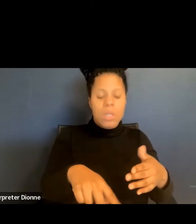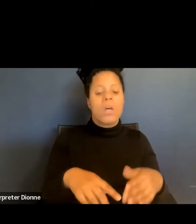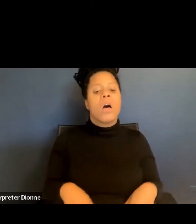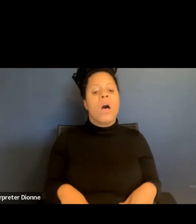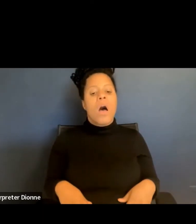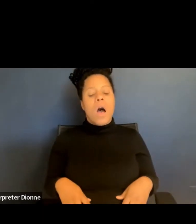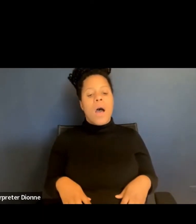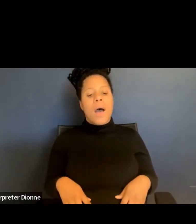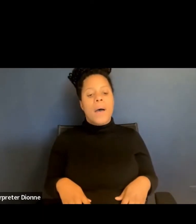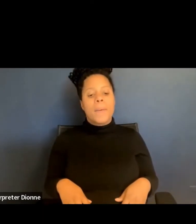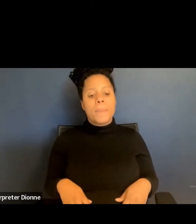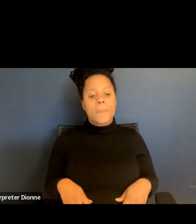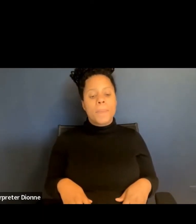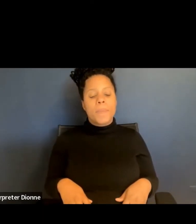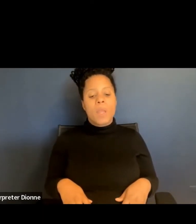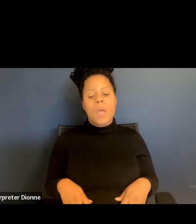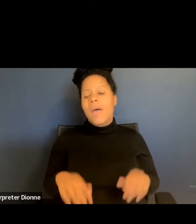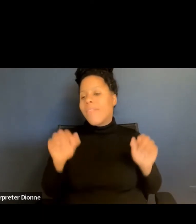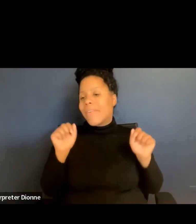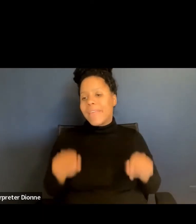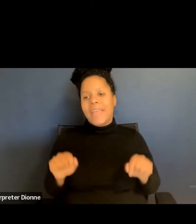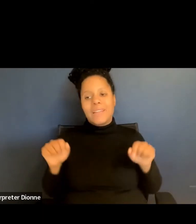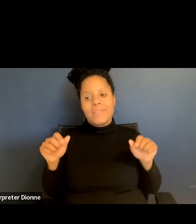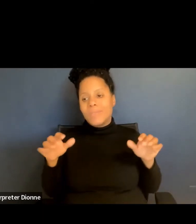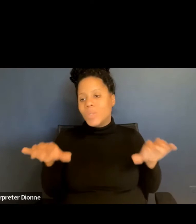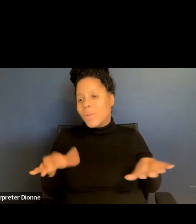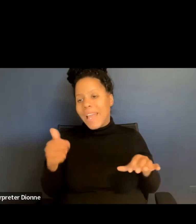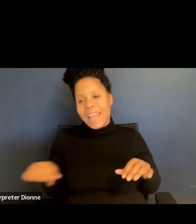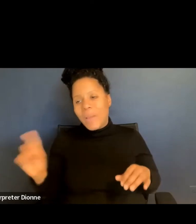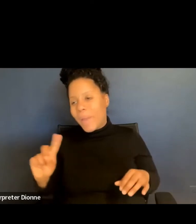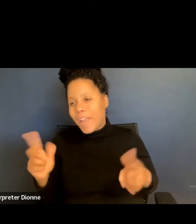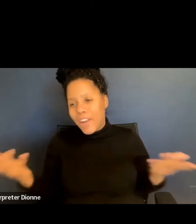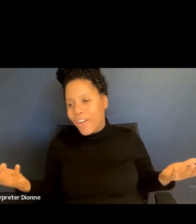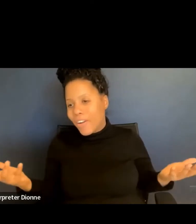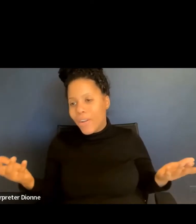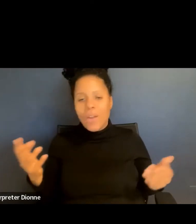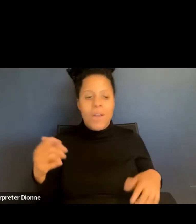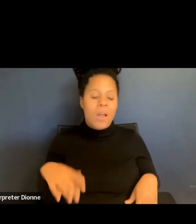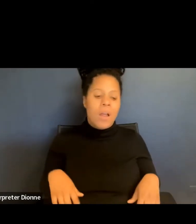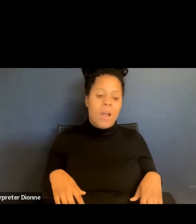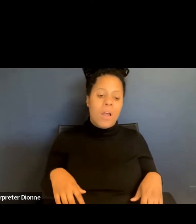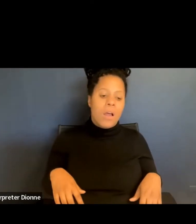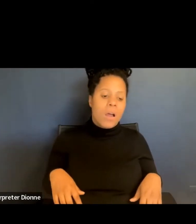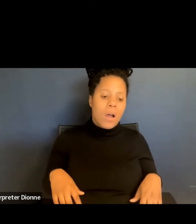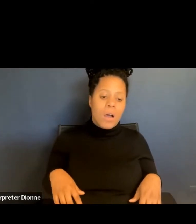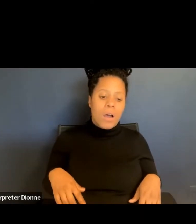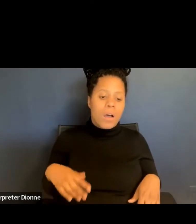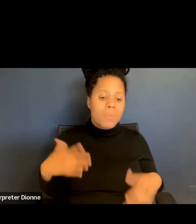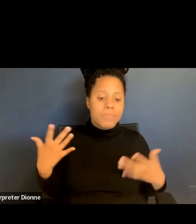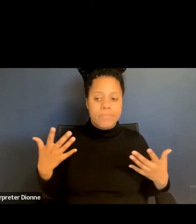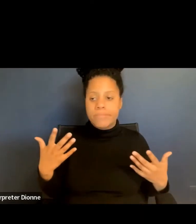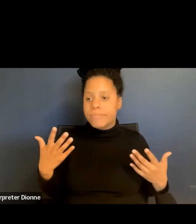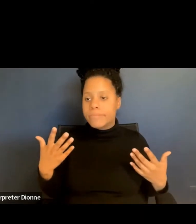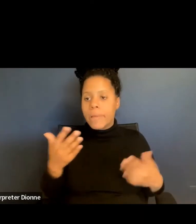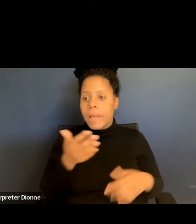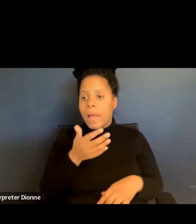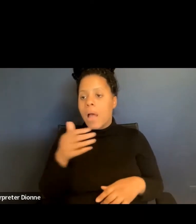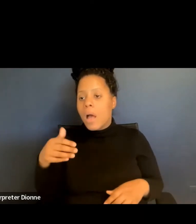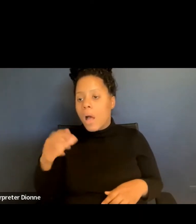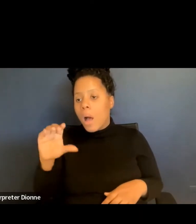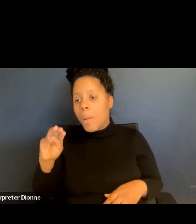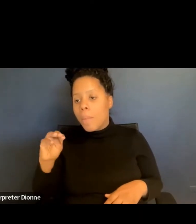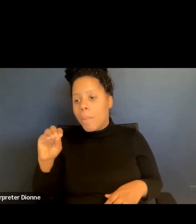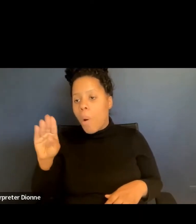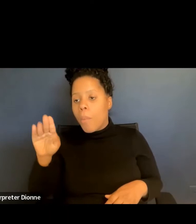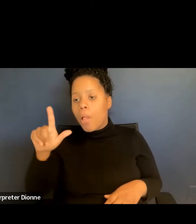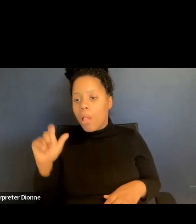be done in multiple settings as well, a mobile clinic, or the provider's office. And these can test